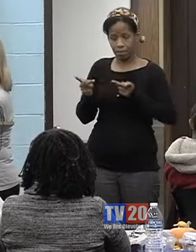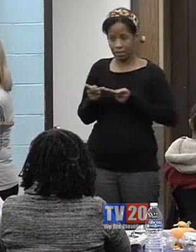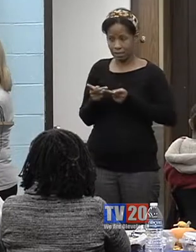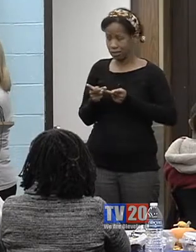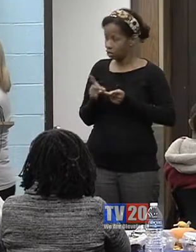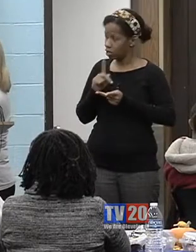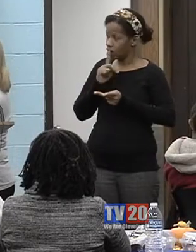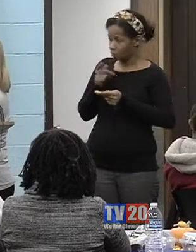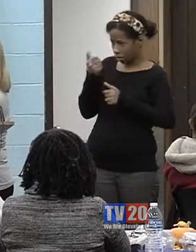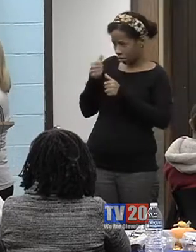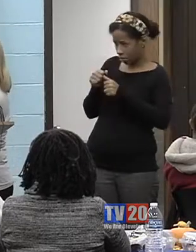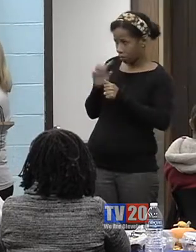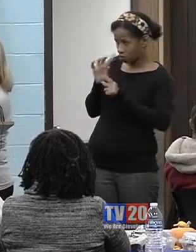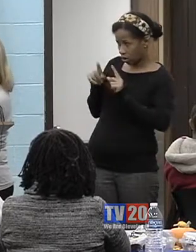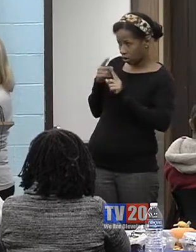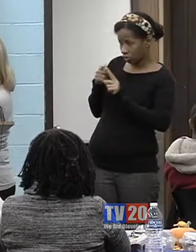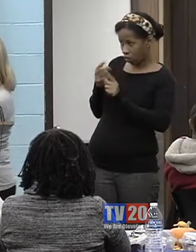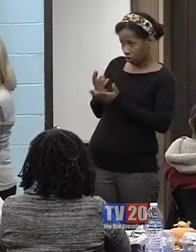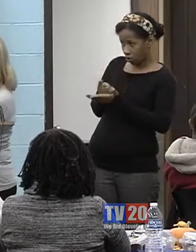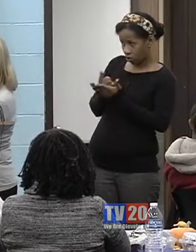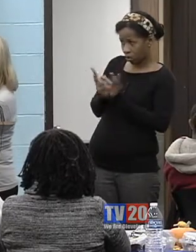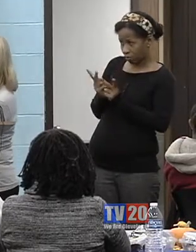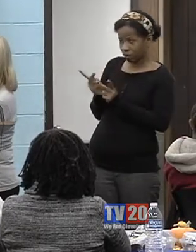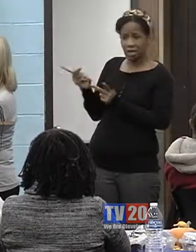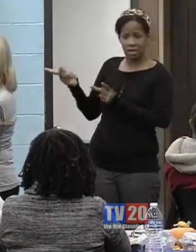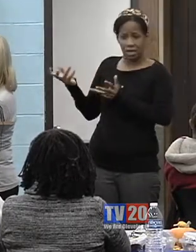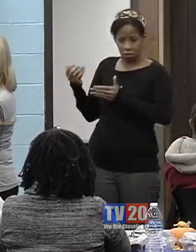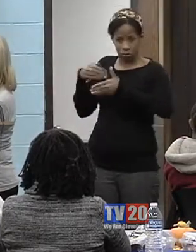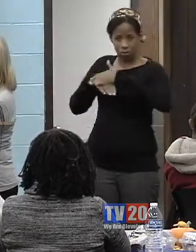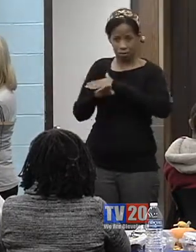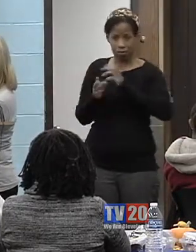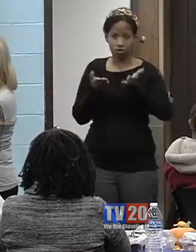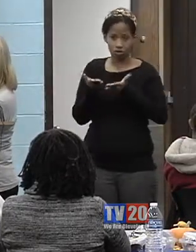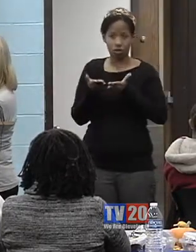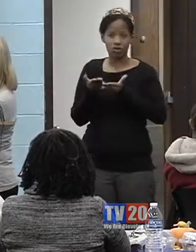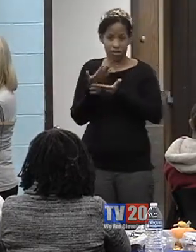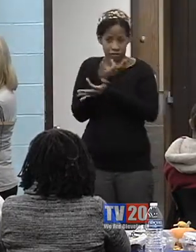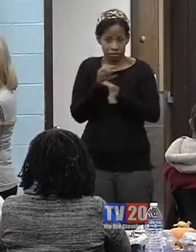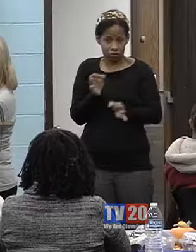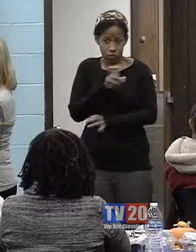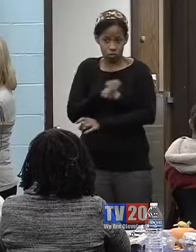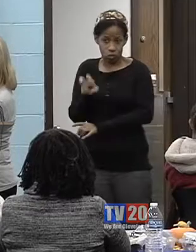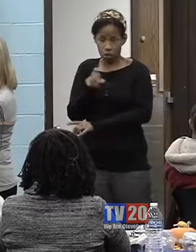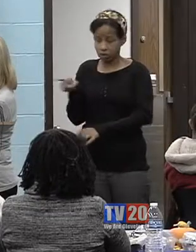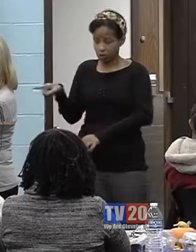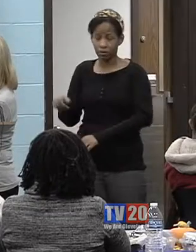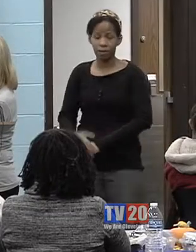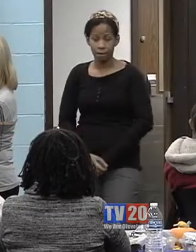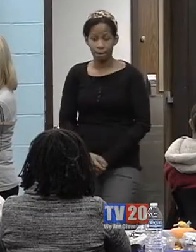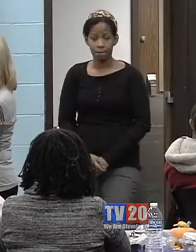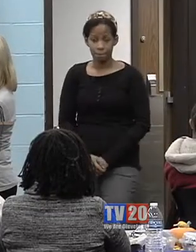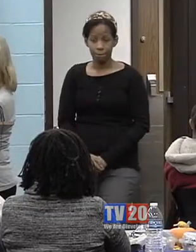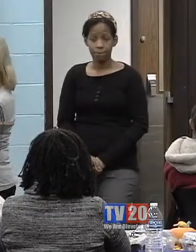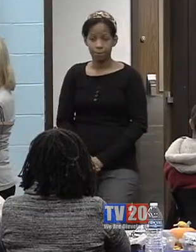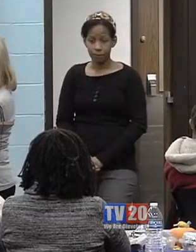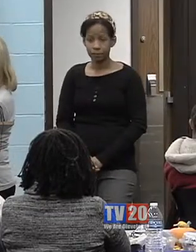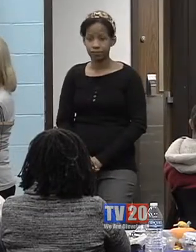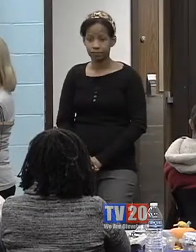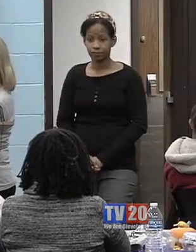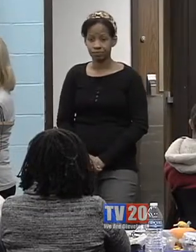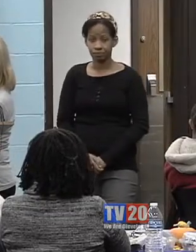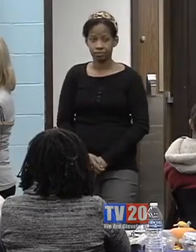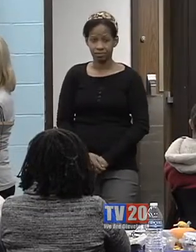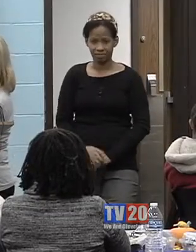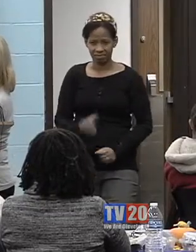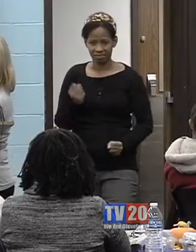am sure that our rehab people and our optometrists are familiar with all the